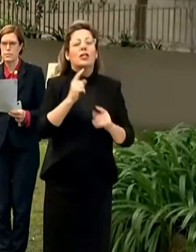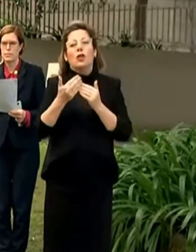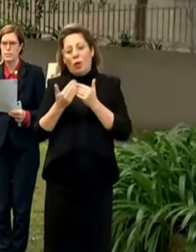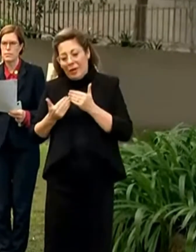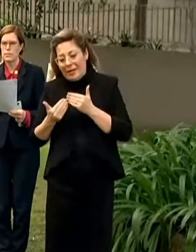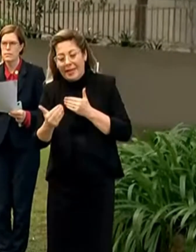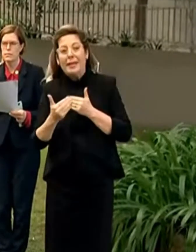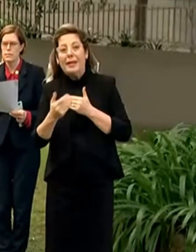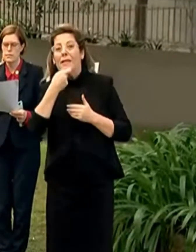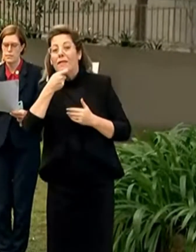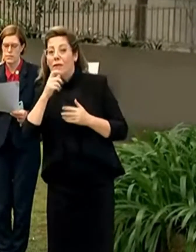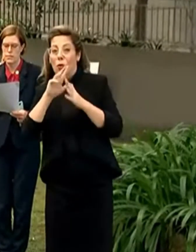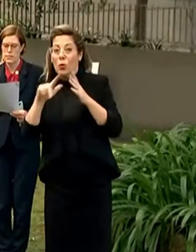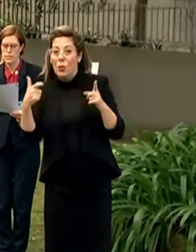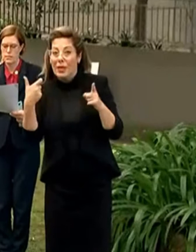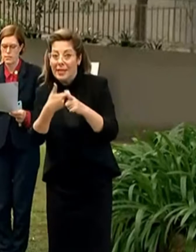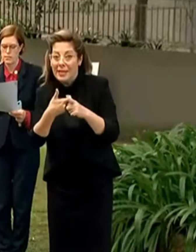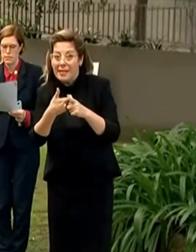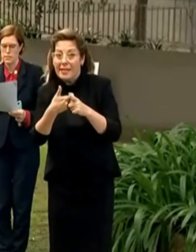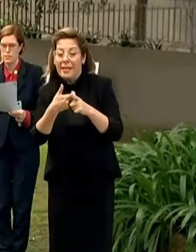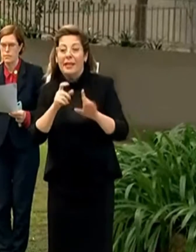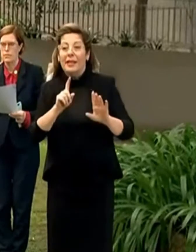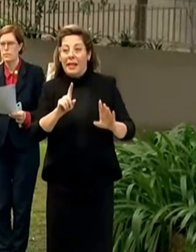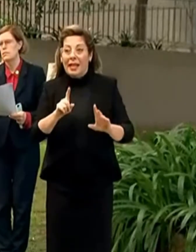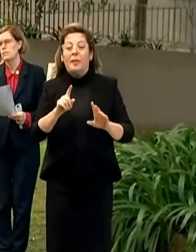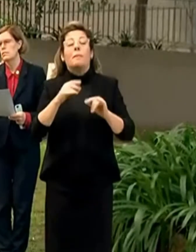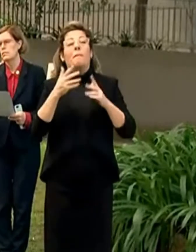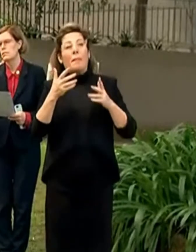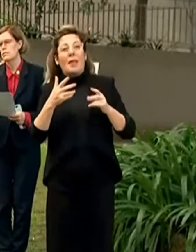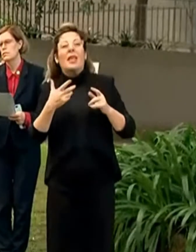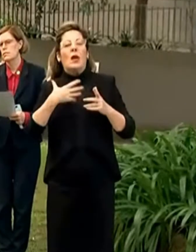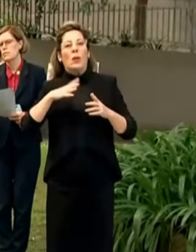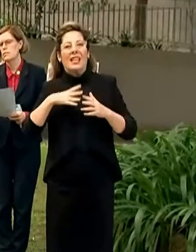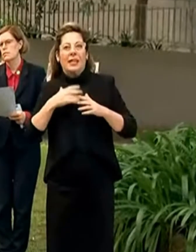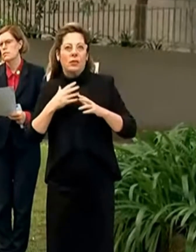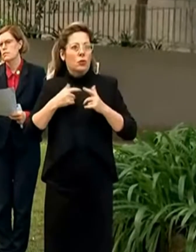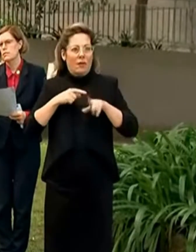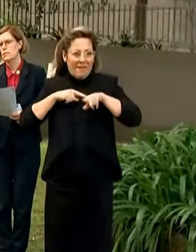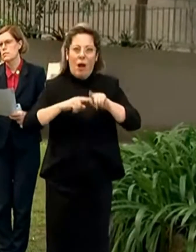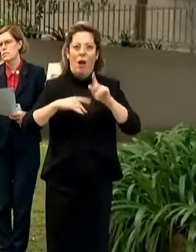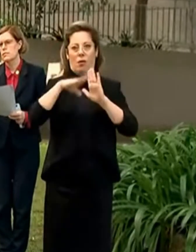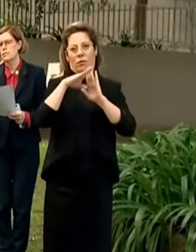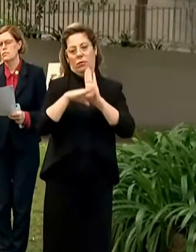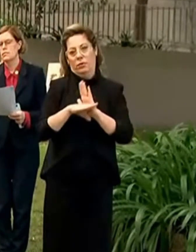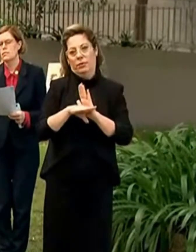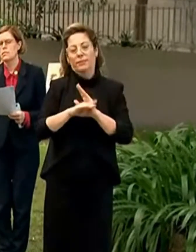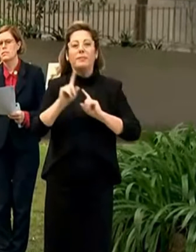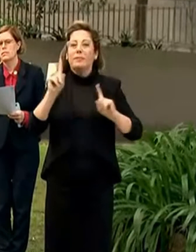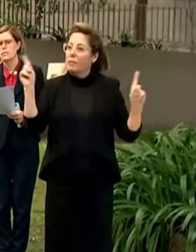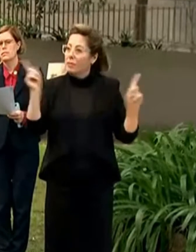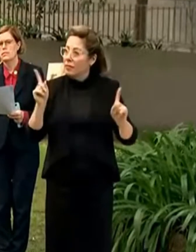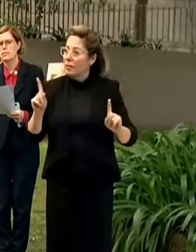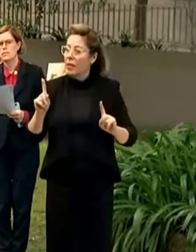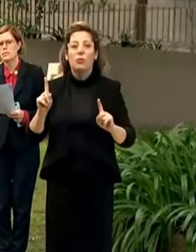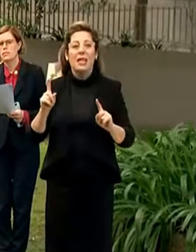critical. Today, Dr. Chant and I are going to strongly recommend that people wear masks in certain circumstances. There are